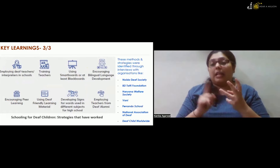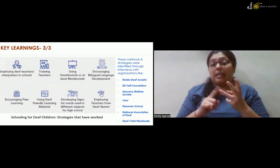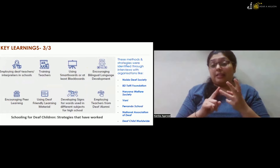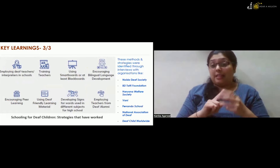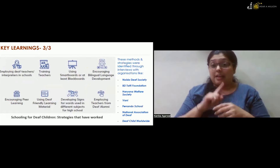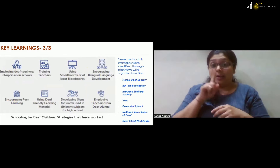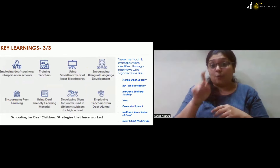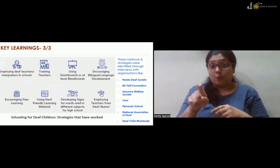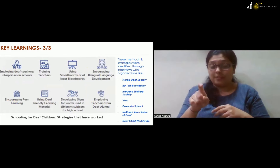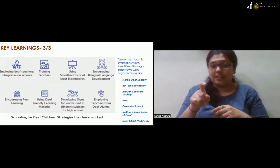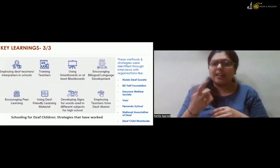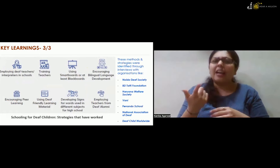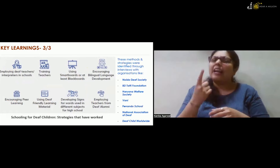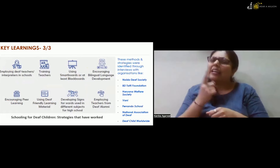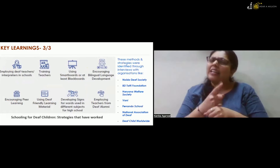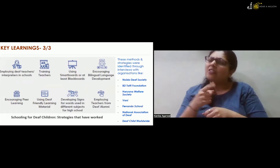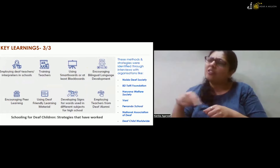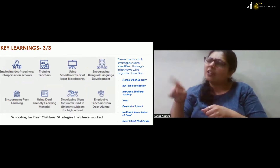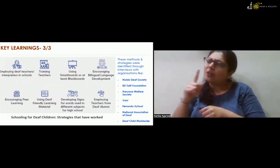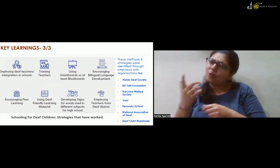So this was our third question.